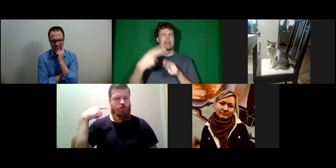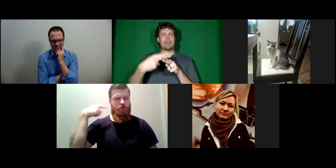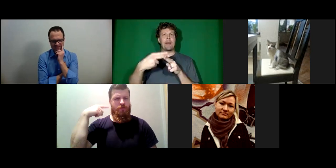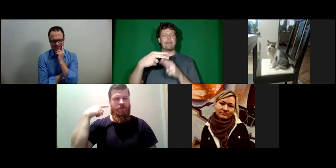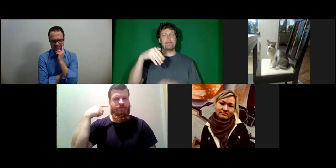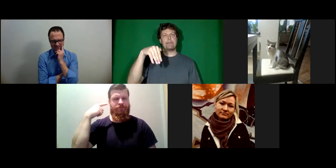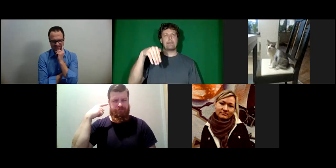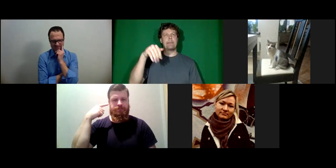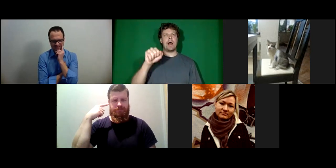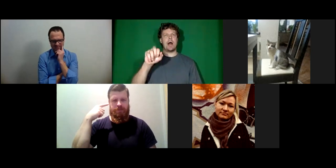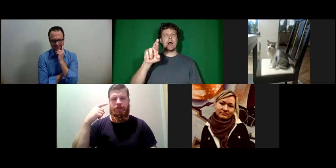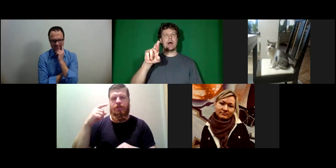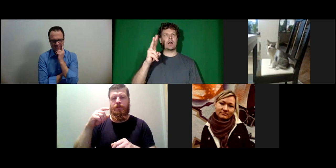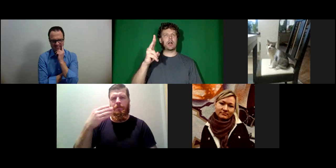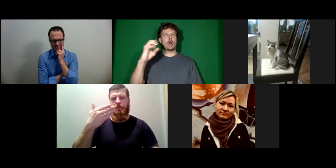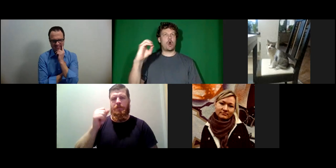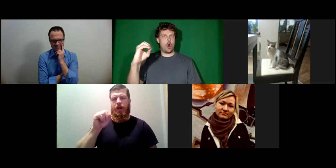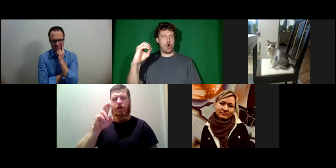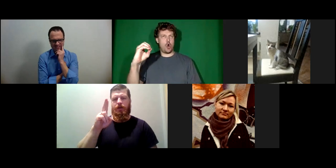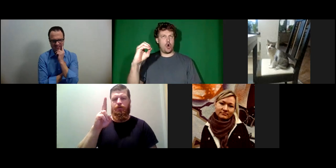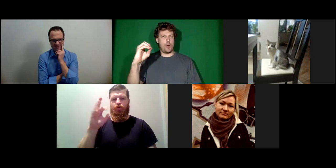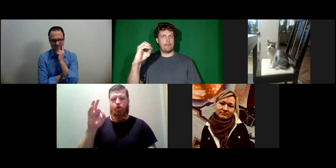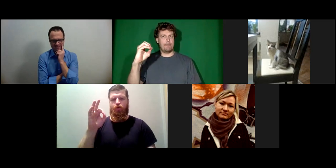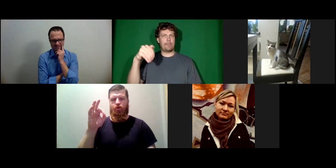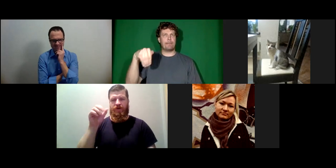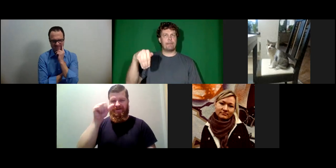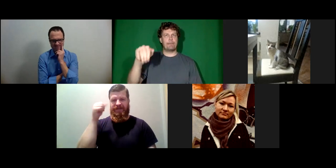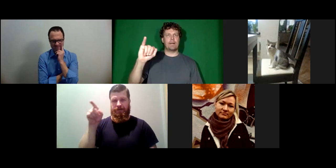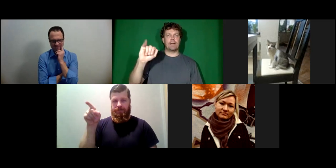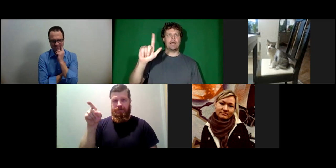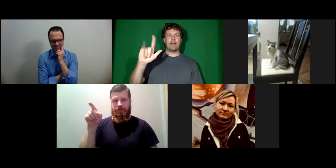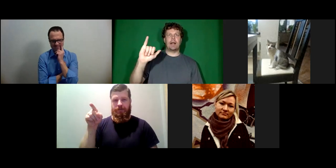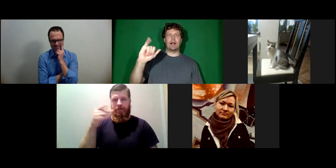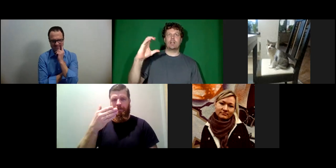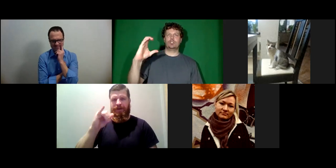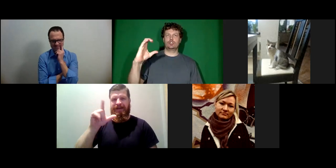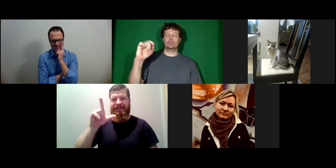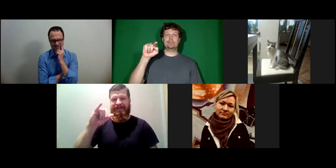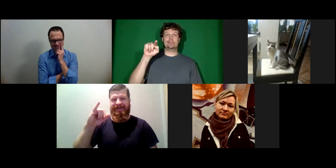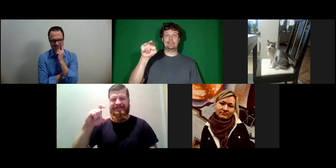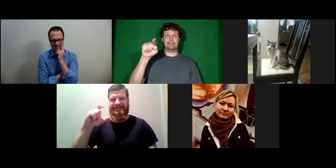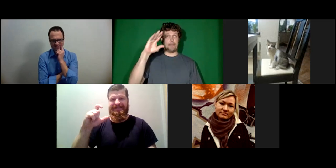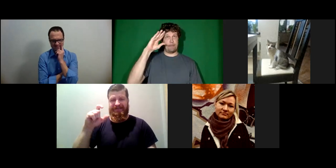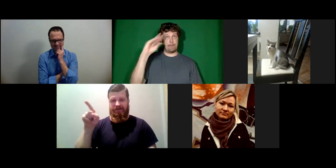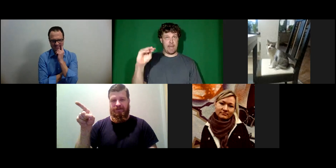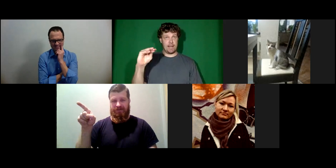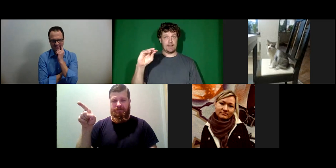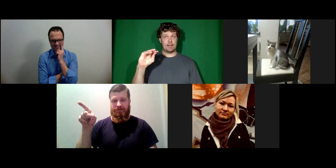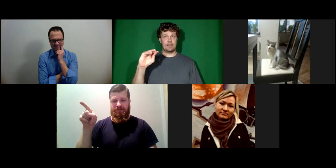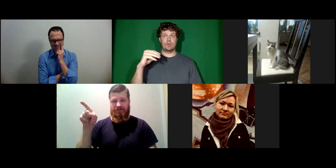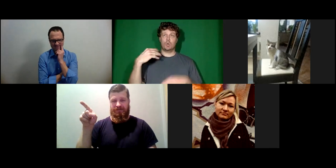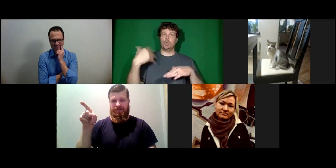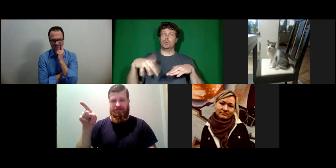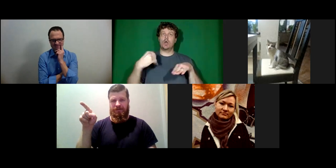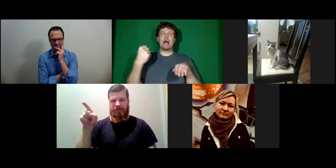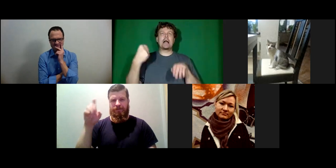When I was watching basketball growing up, there was one player, Marko Milic.